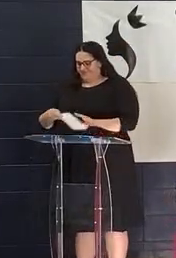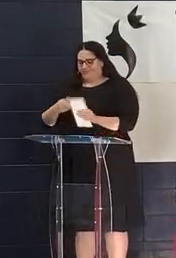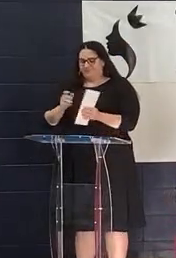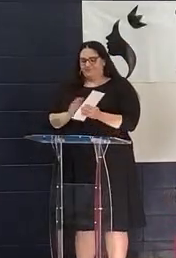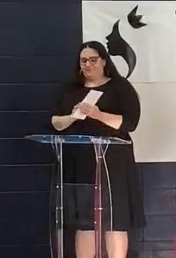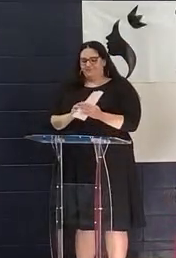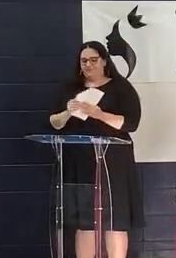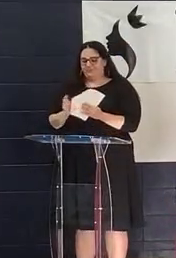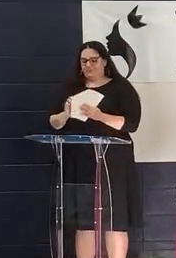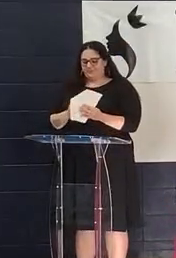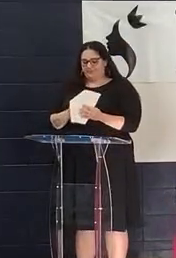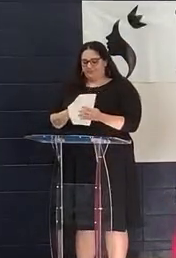personable.